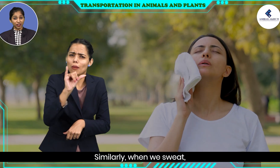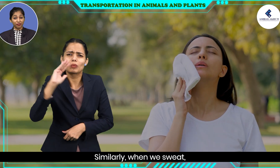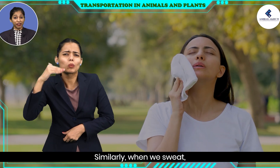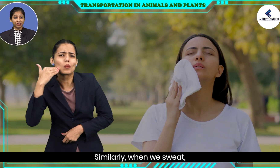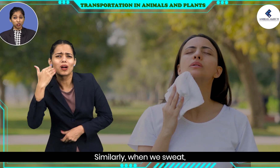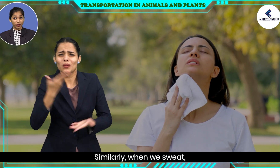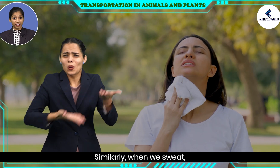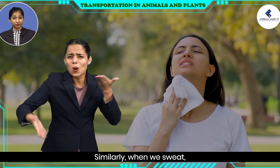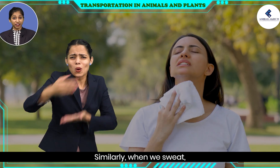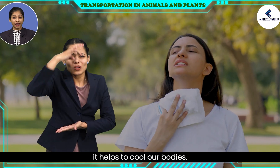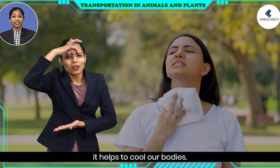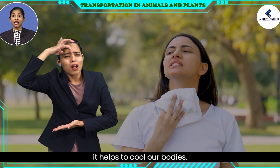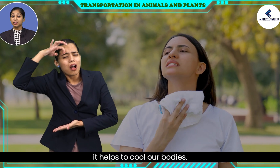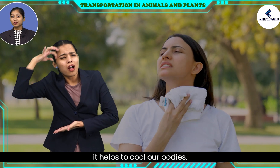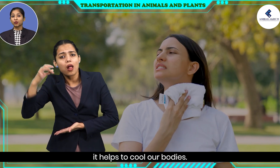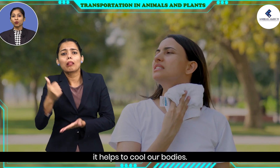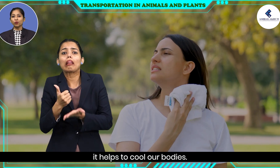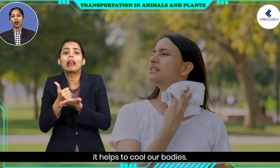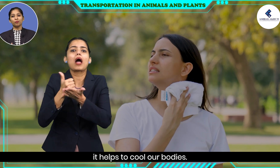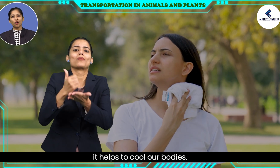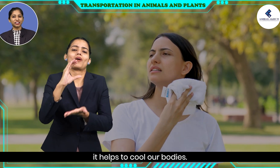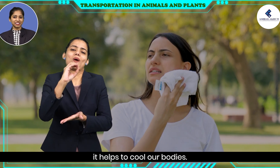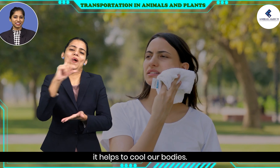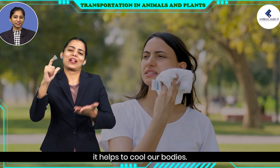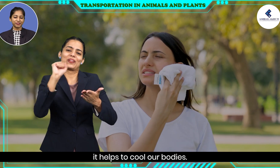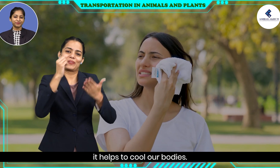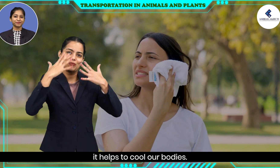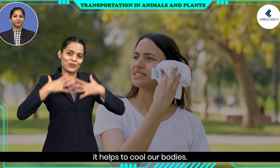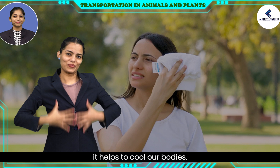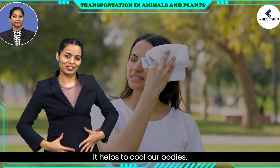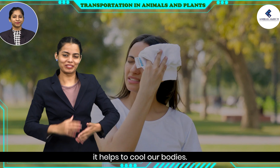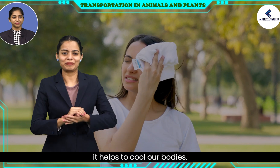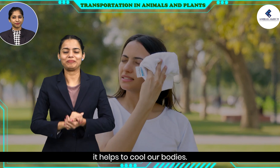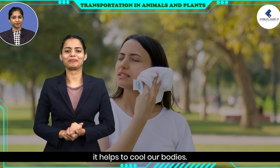Similarly, when we sweat, it helps to cool our bodies.